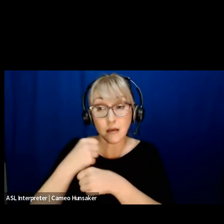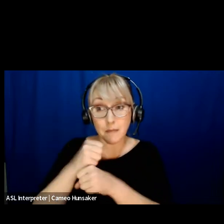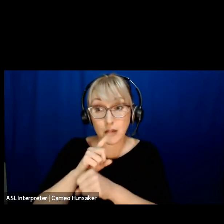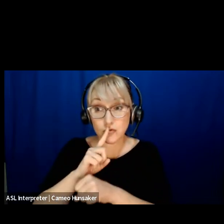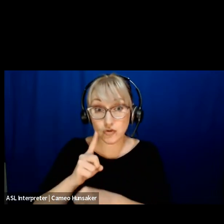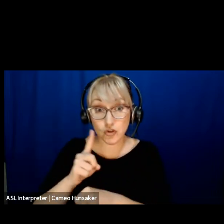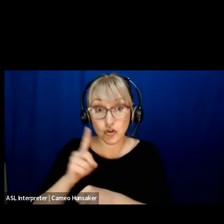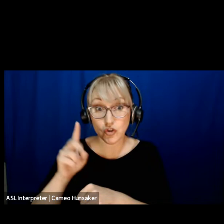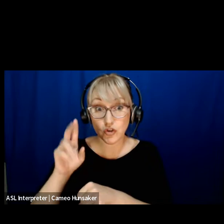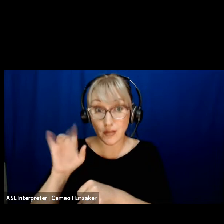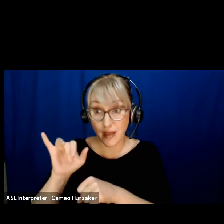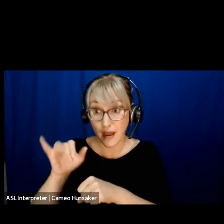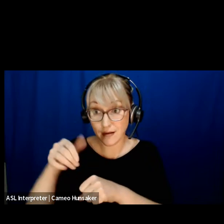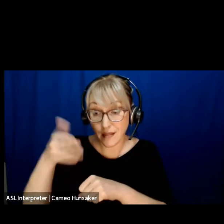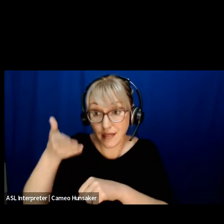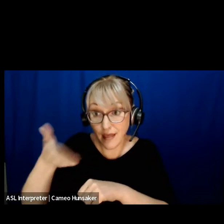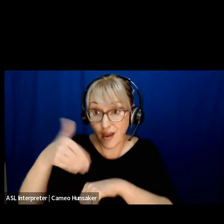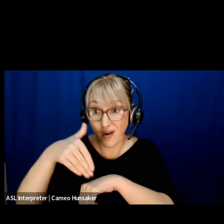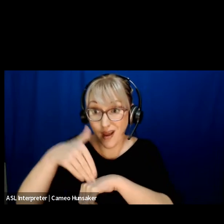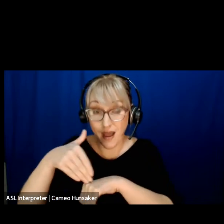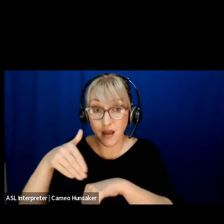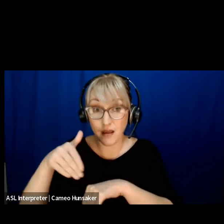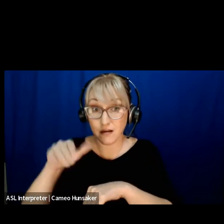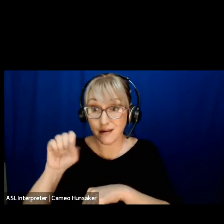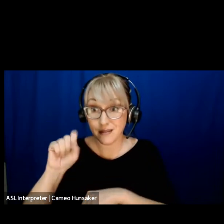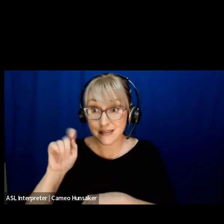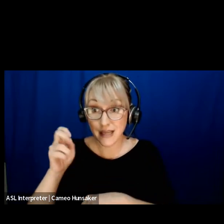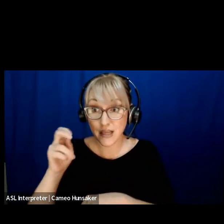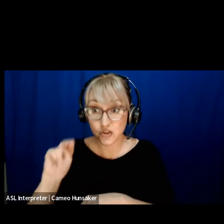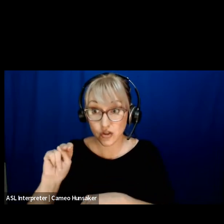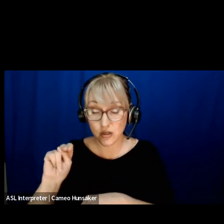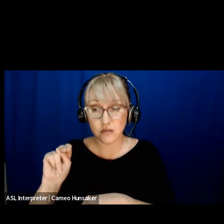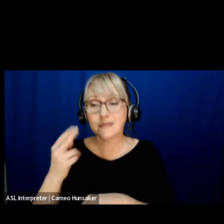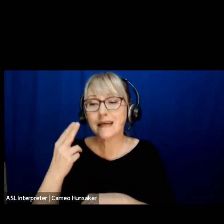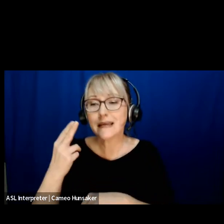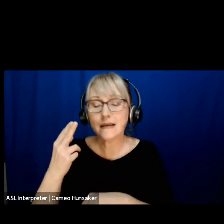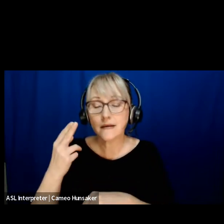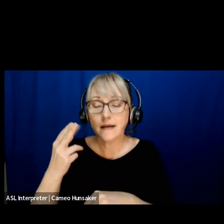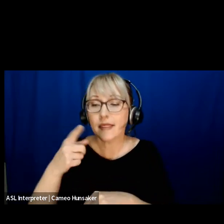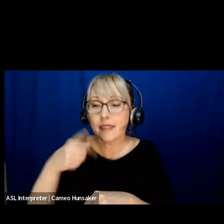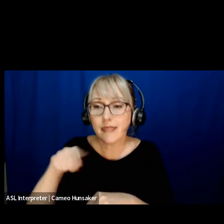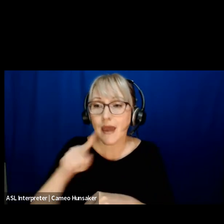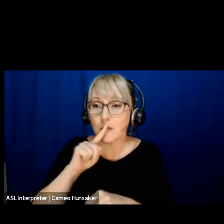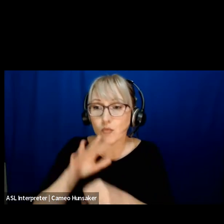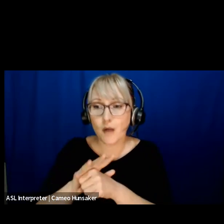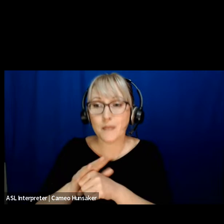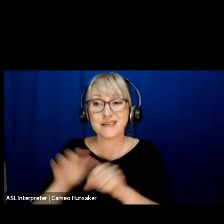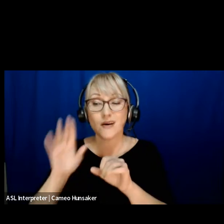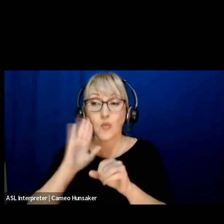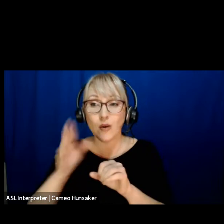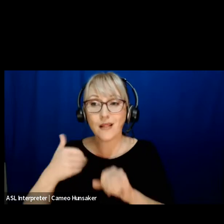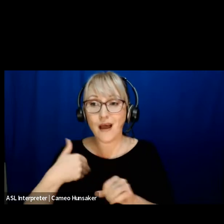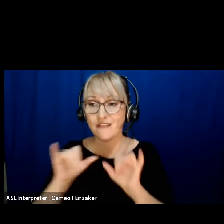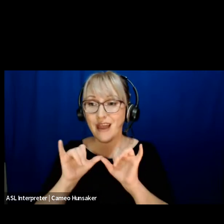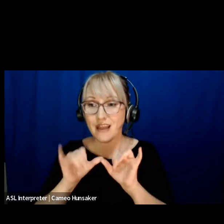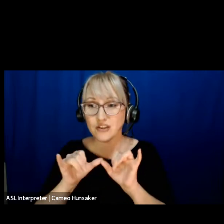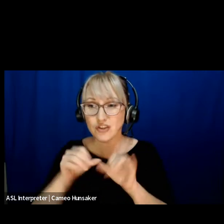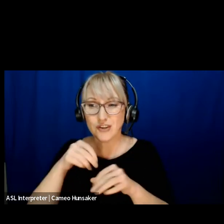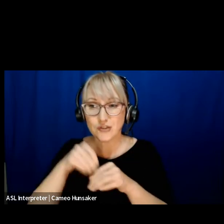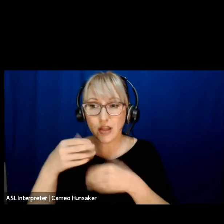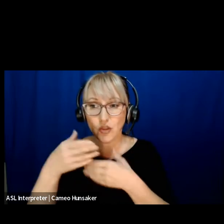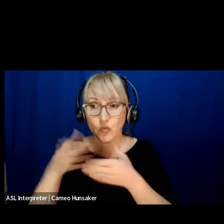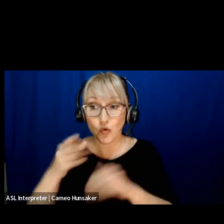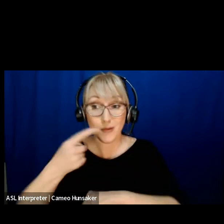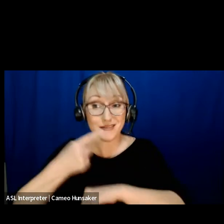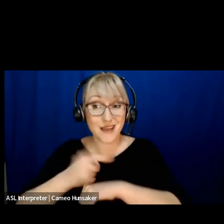of the stations, they assured him that there will be engineers in the room the day of the Super Bowl to